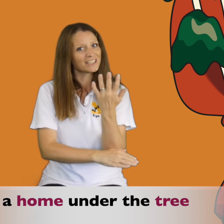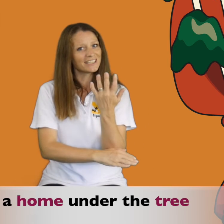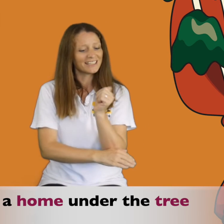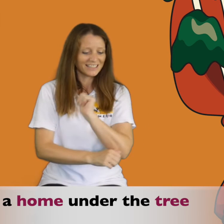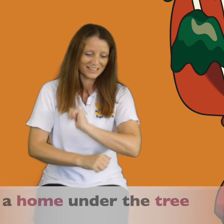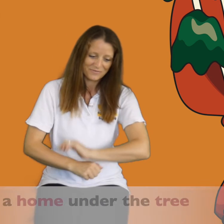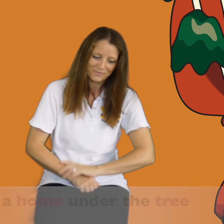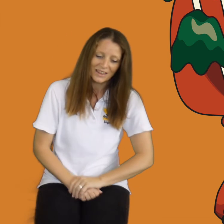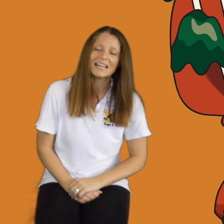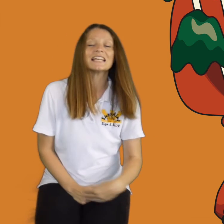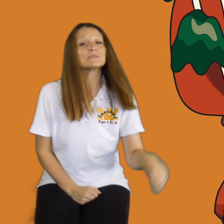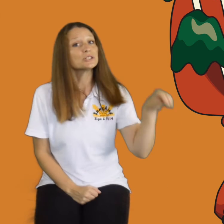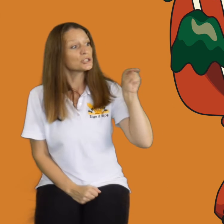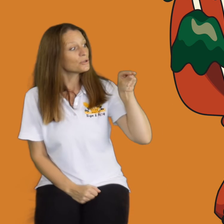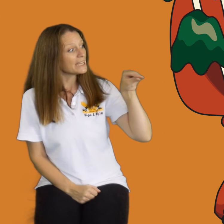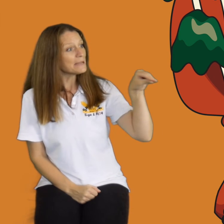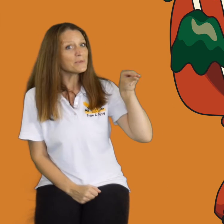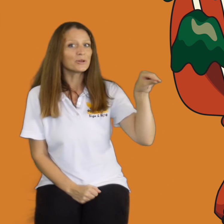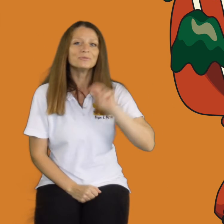tree. Next we're going to do emu.